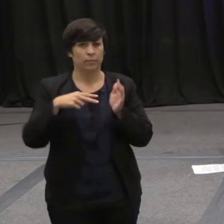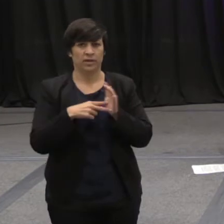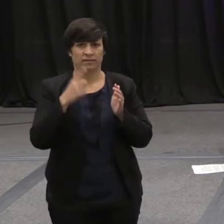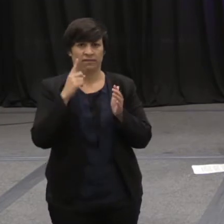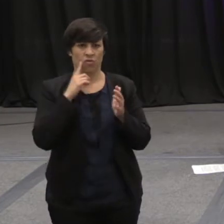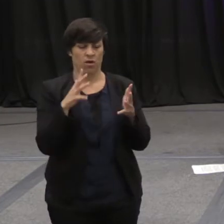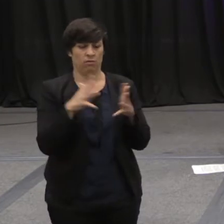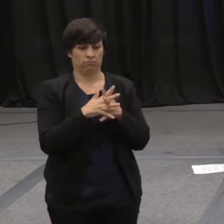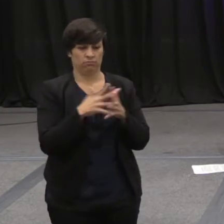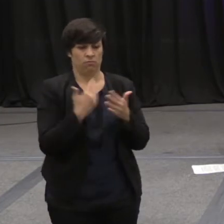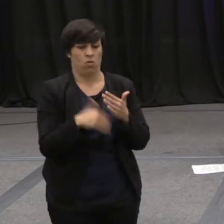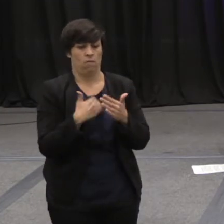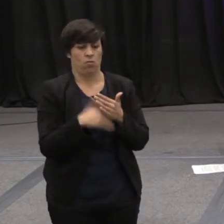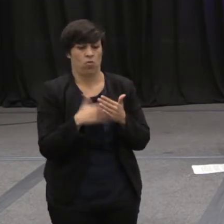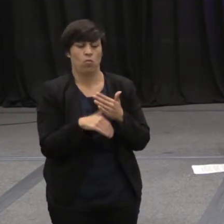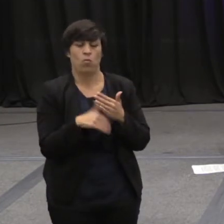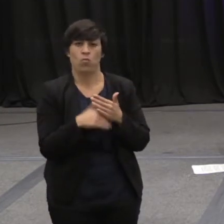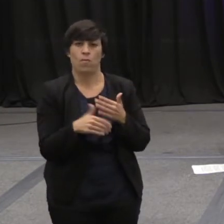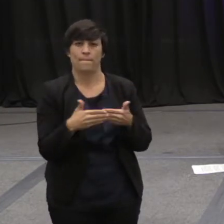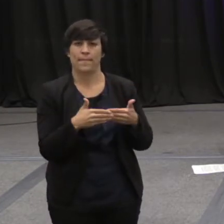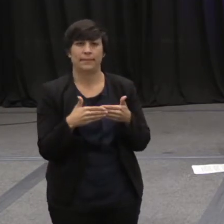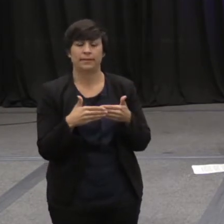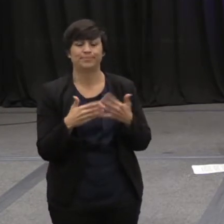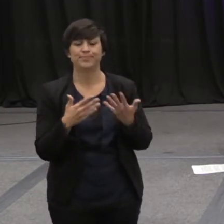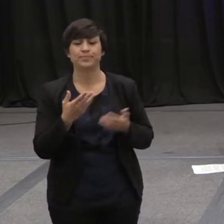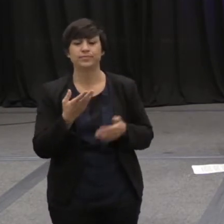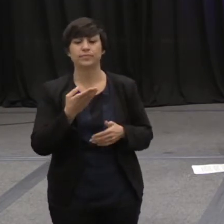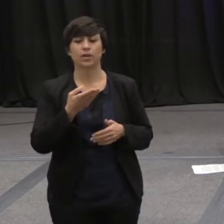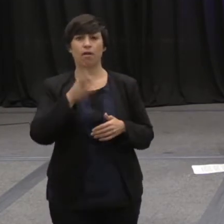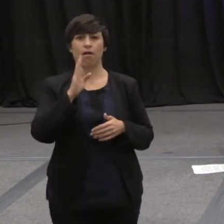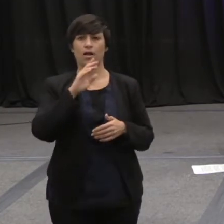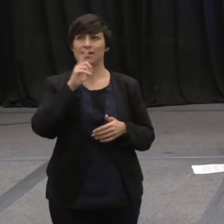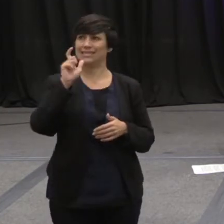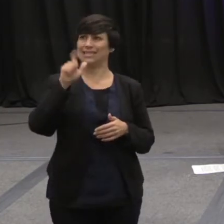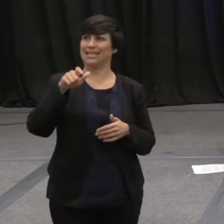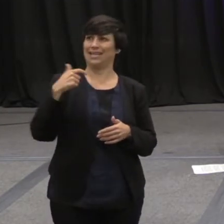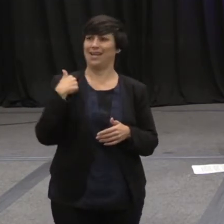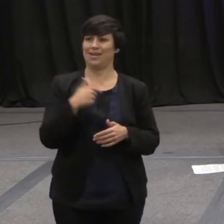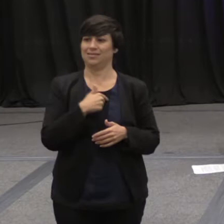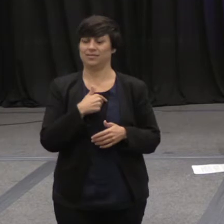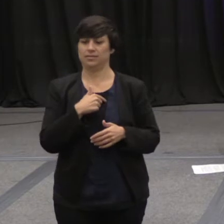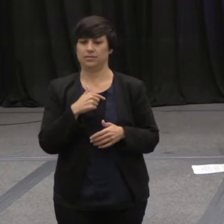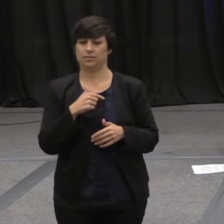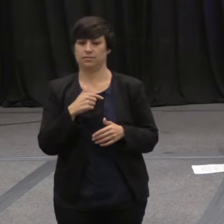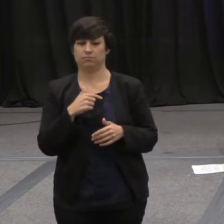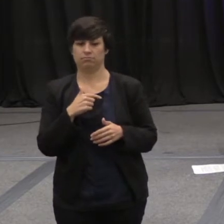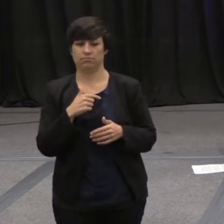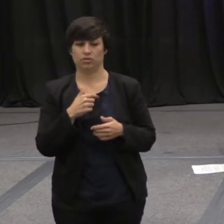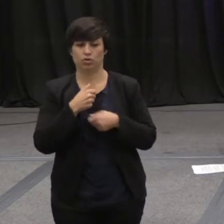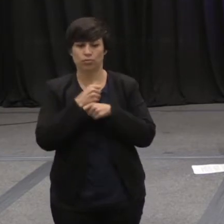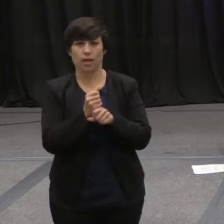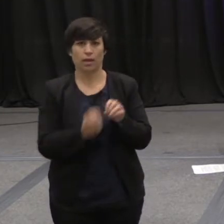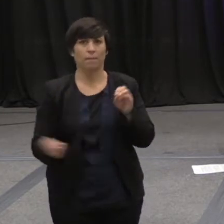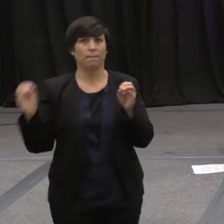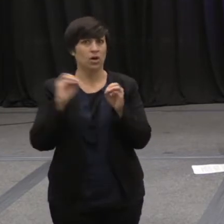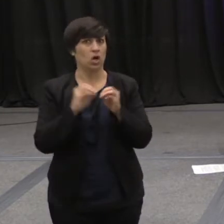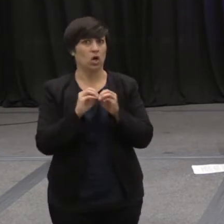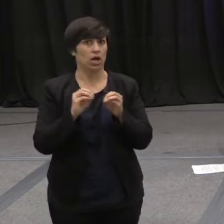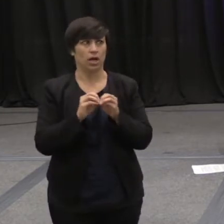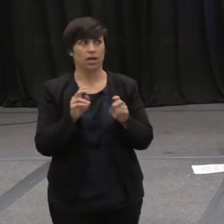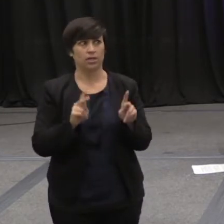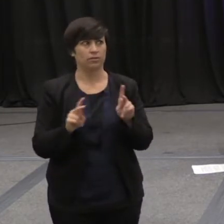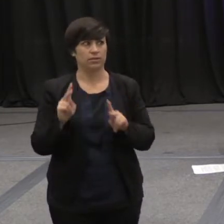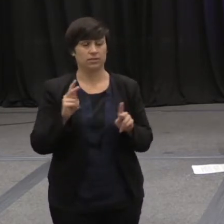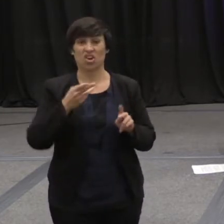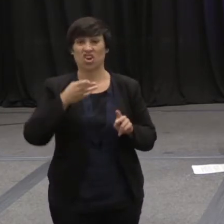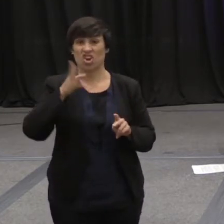procreate, God doesn't need us, clearly, to make more of us. God